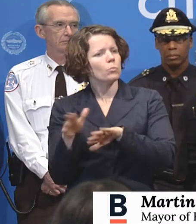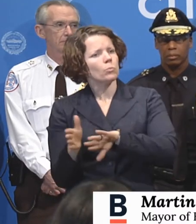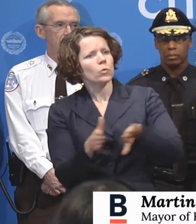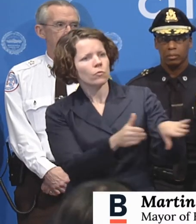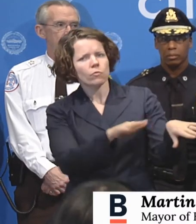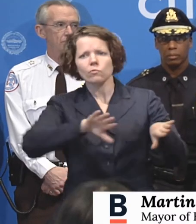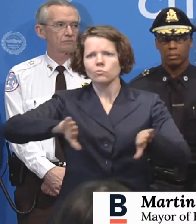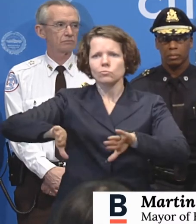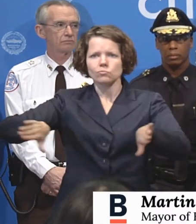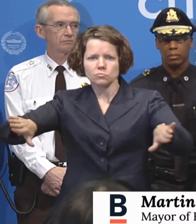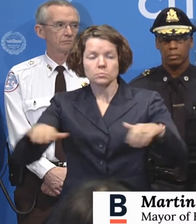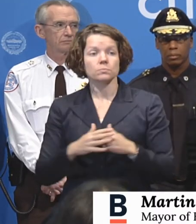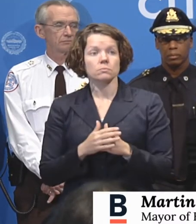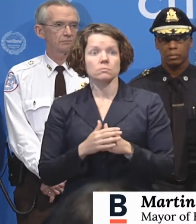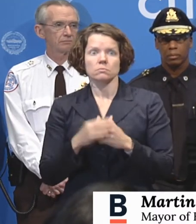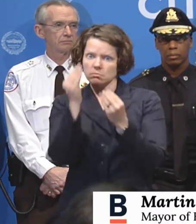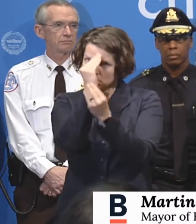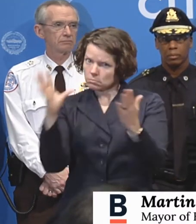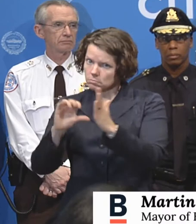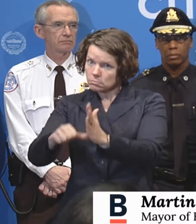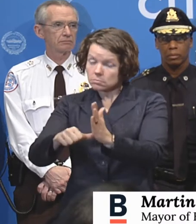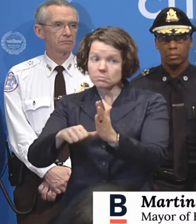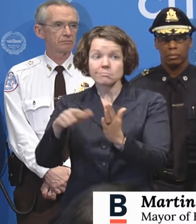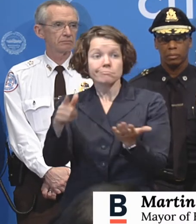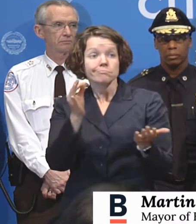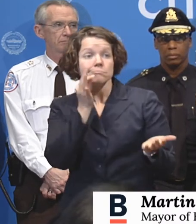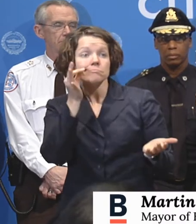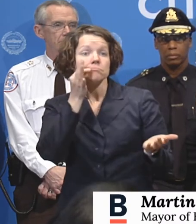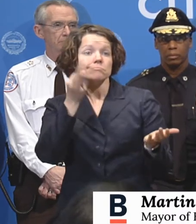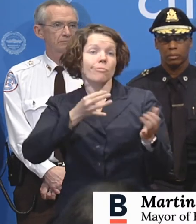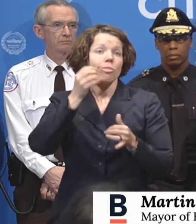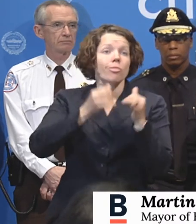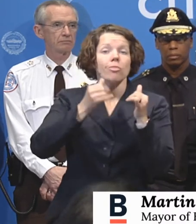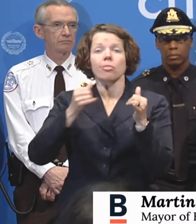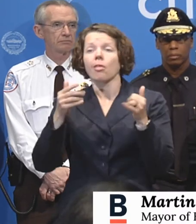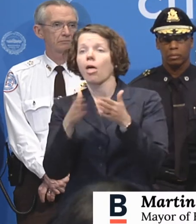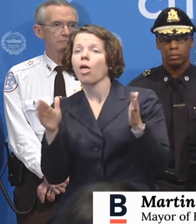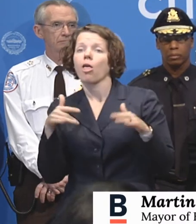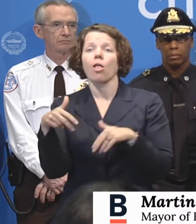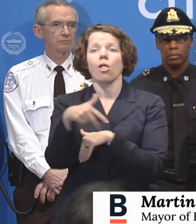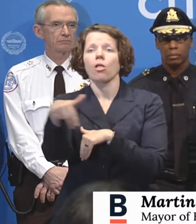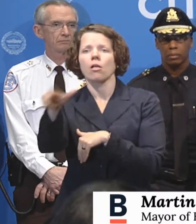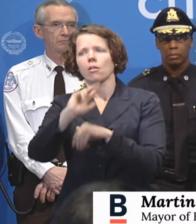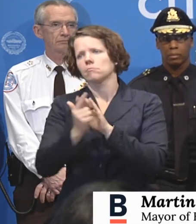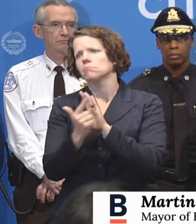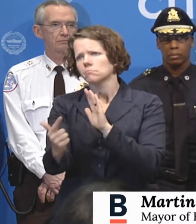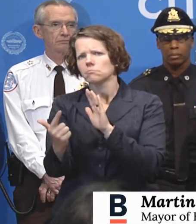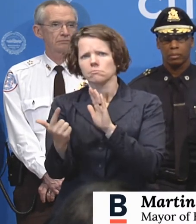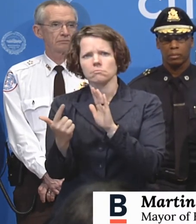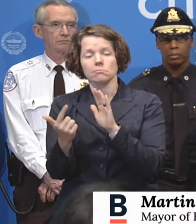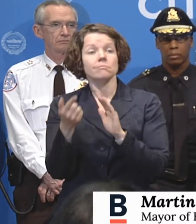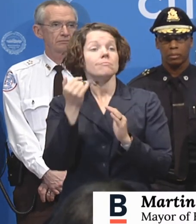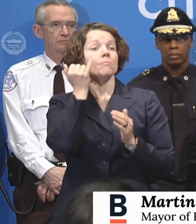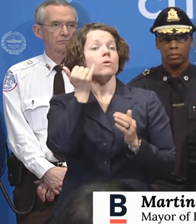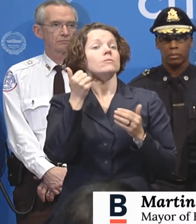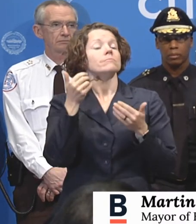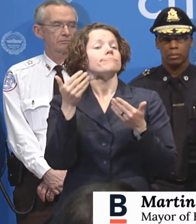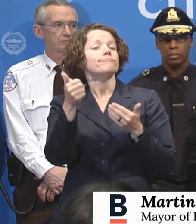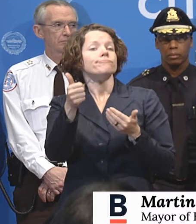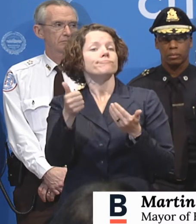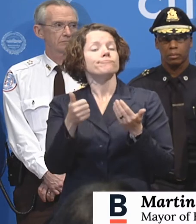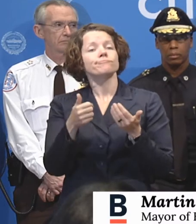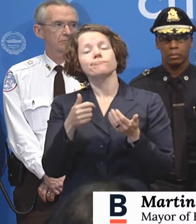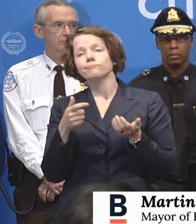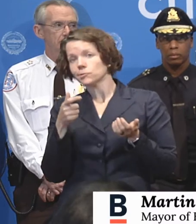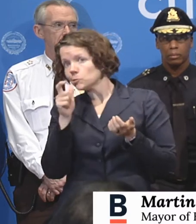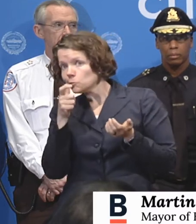want people to remember this: drinking and smoking marijuana in public is not allowed. We will not tolerate drinking in public. We will not tolerate